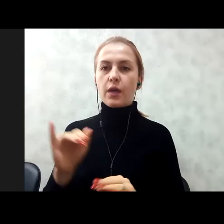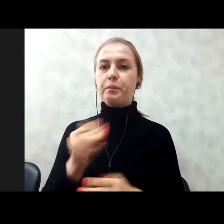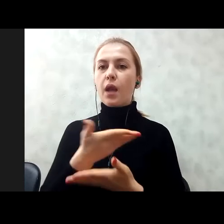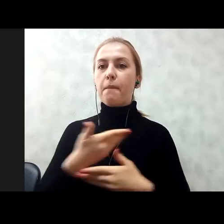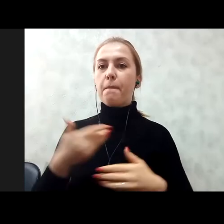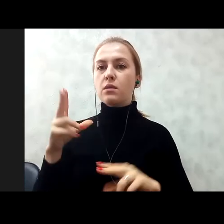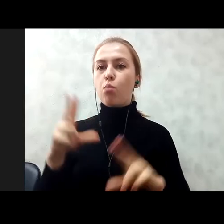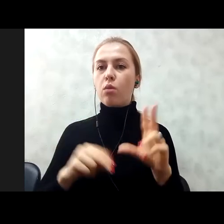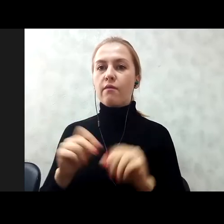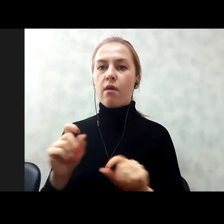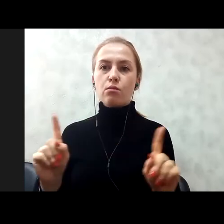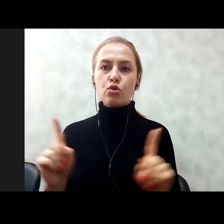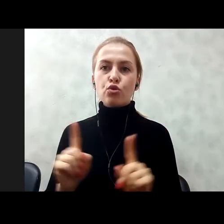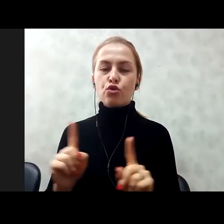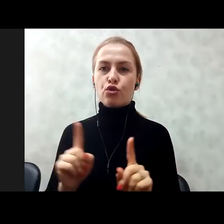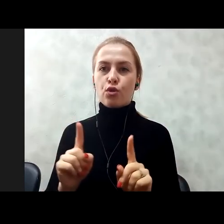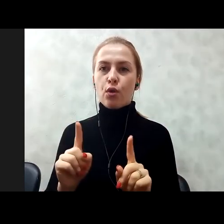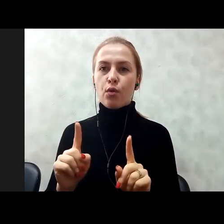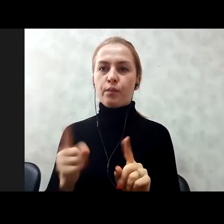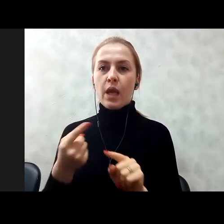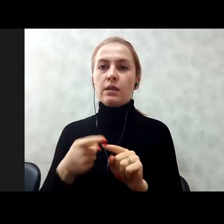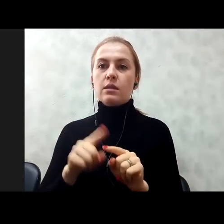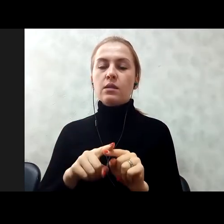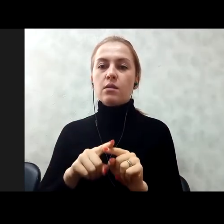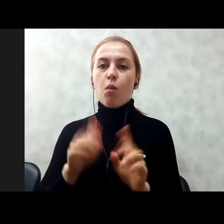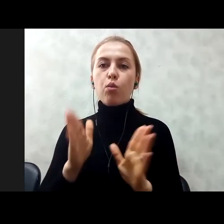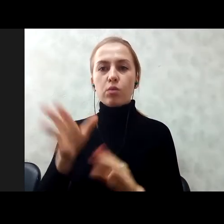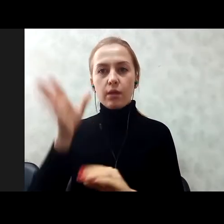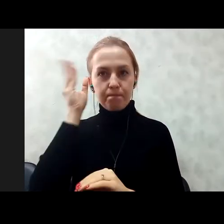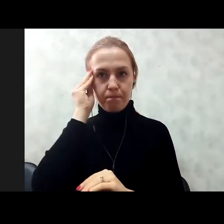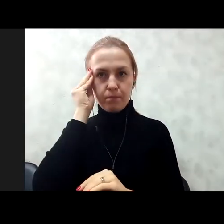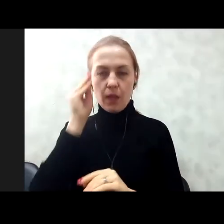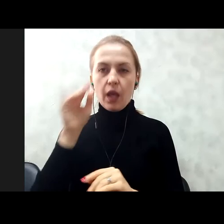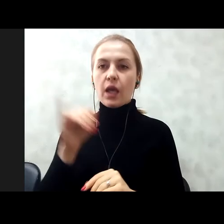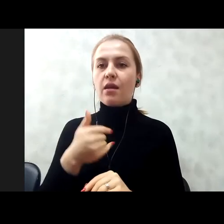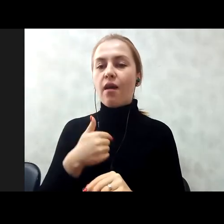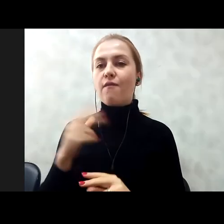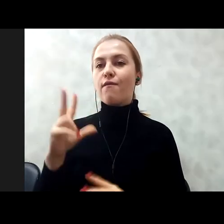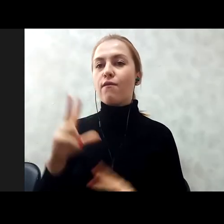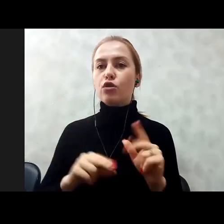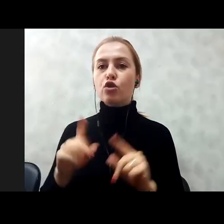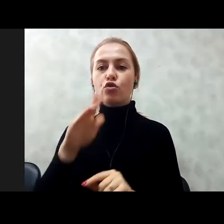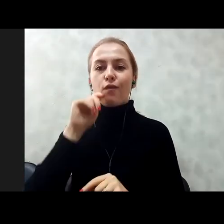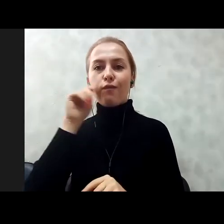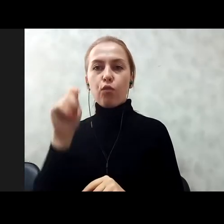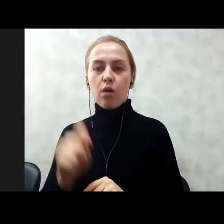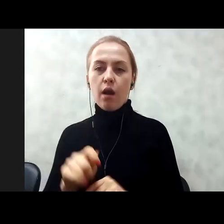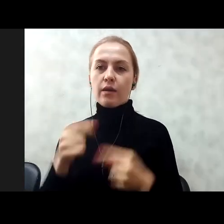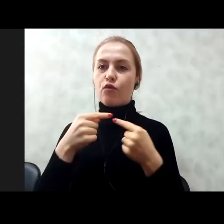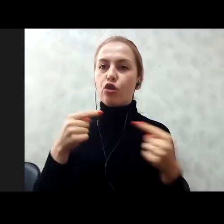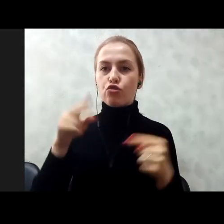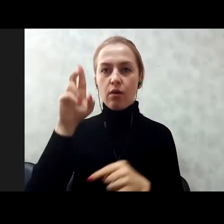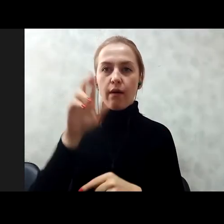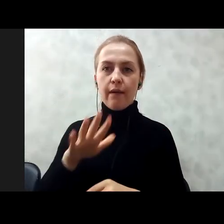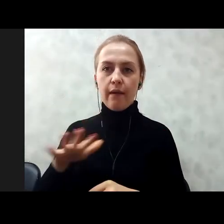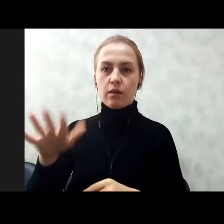by COVID. And I believe that both with Ukraine and other elections which we have observed, that we are managing well